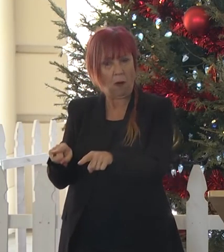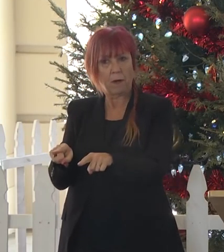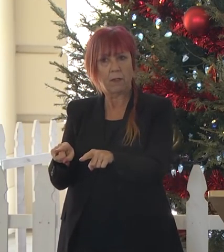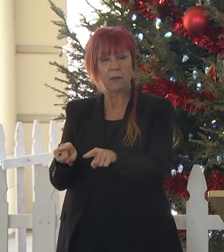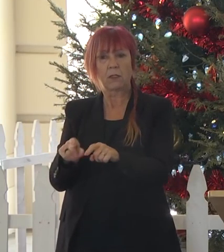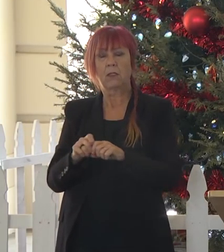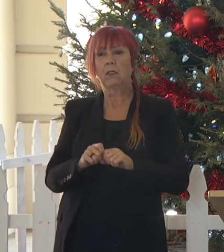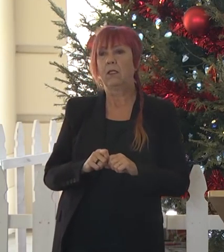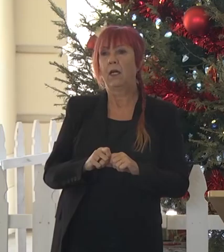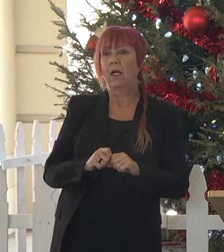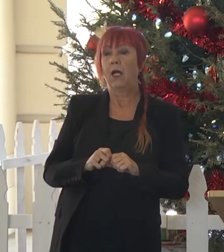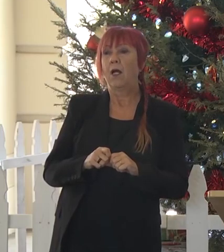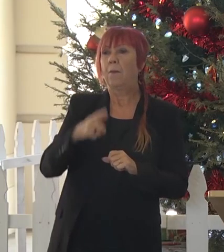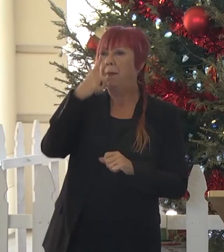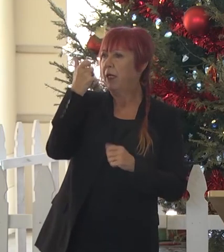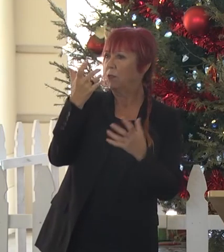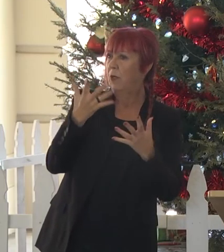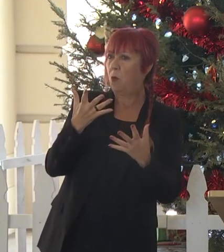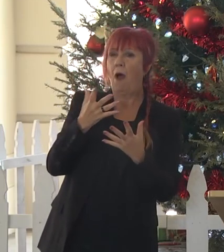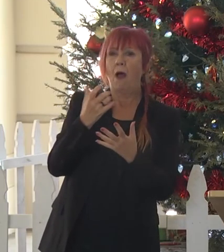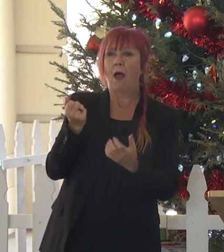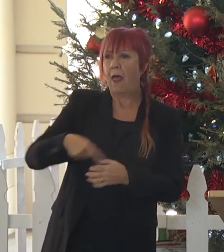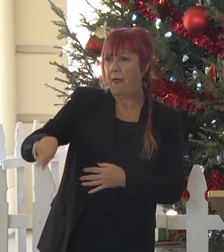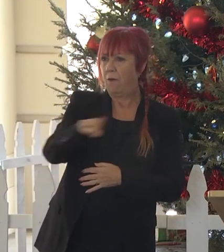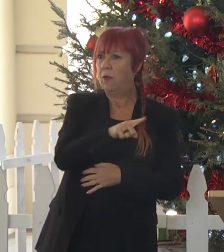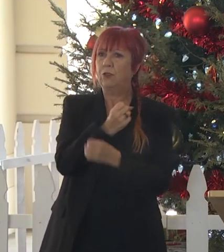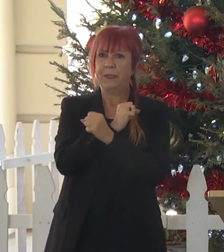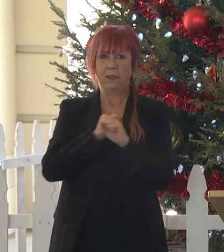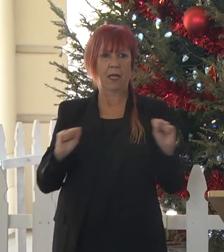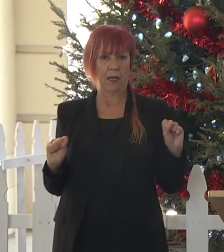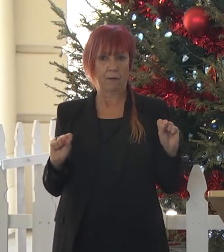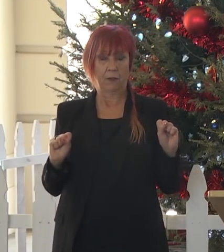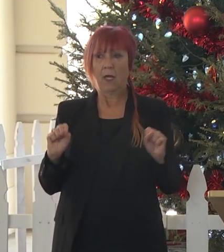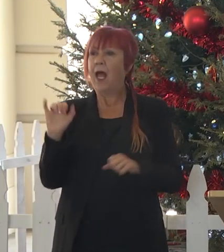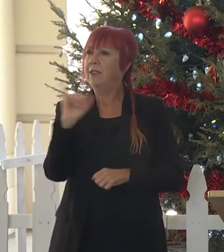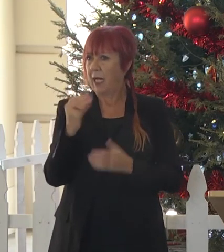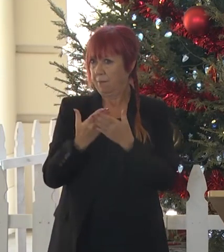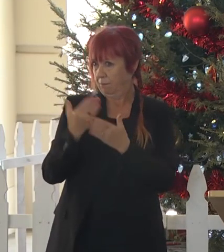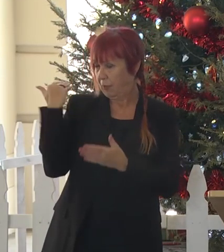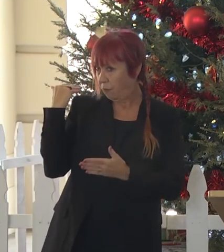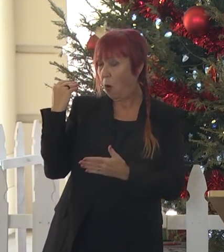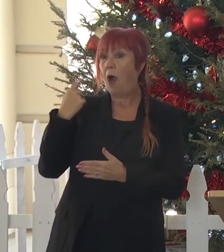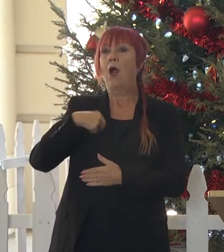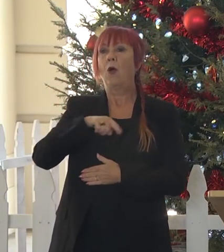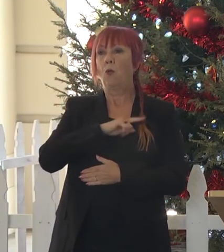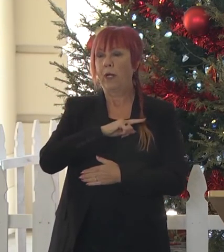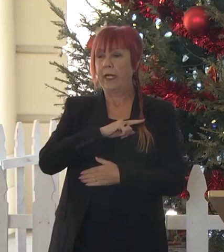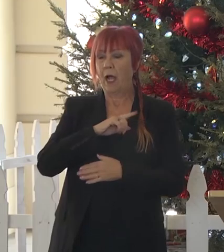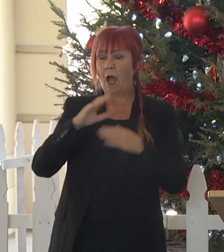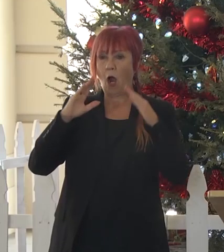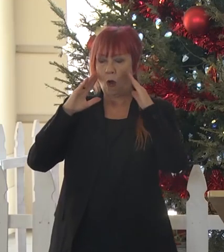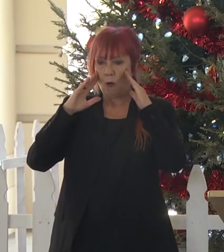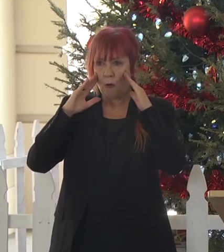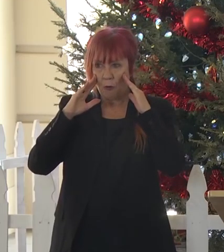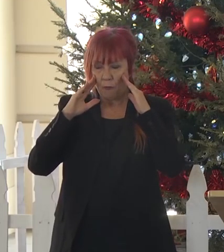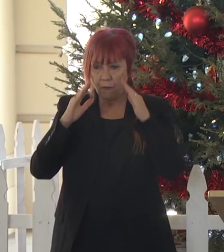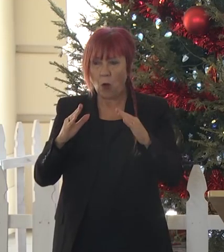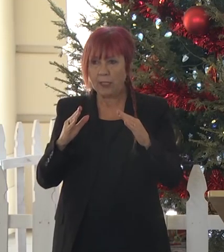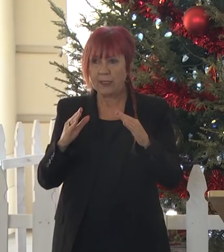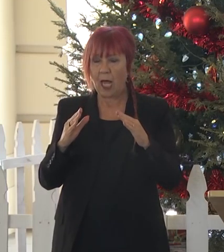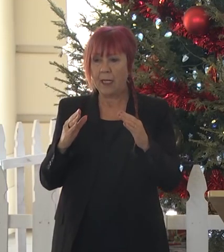deputies so that we can ensure your safety. As in years past, we are the focus of many